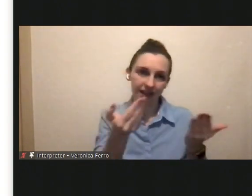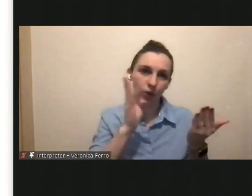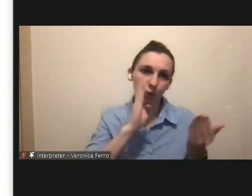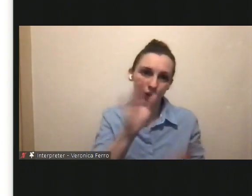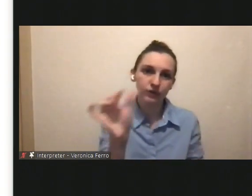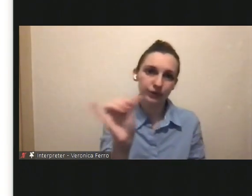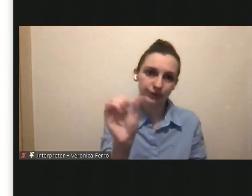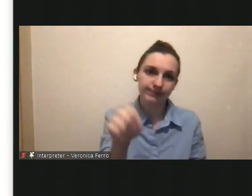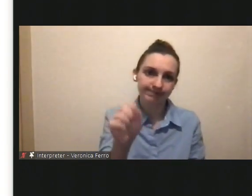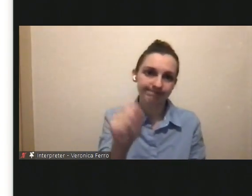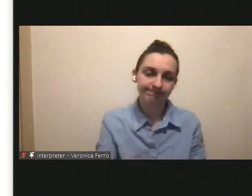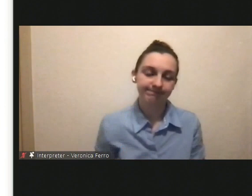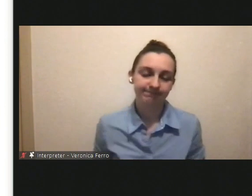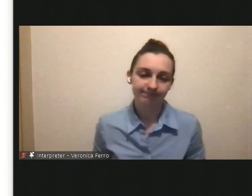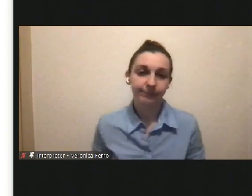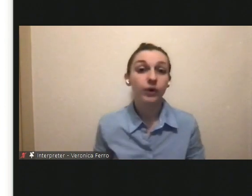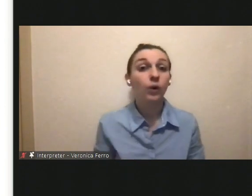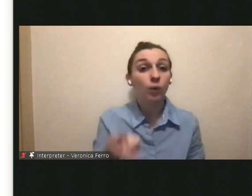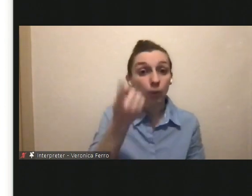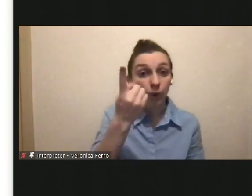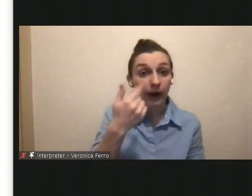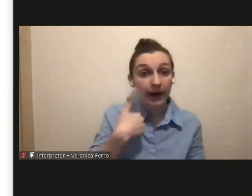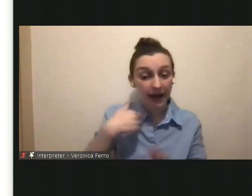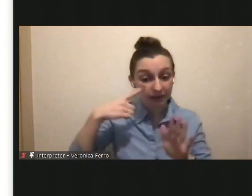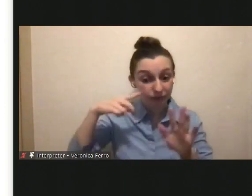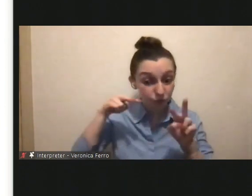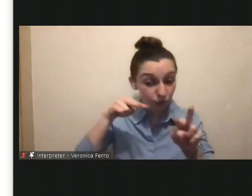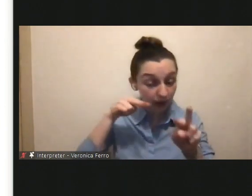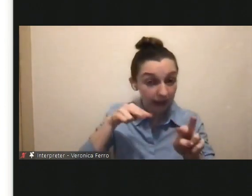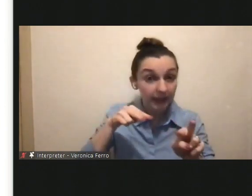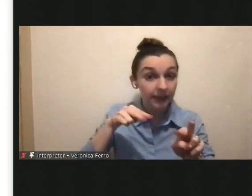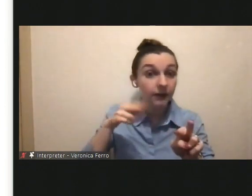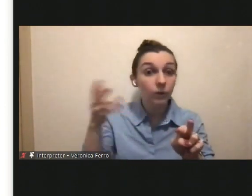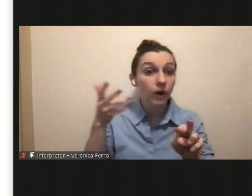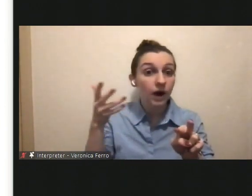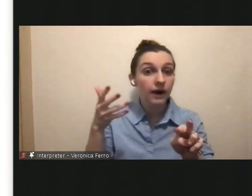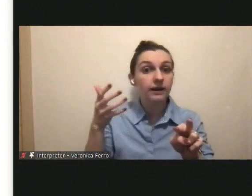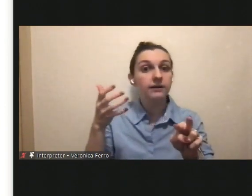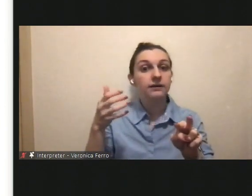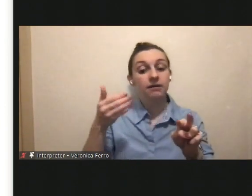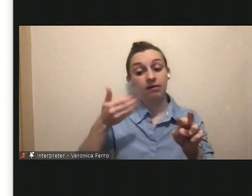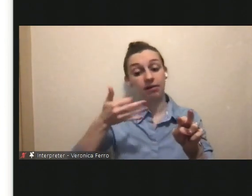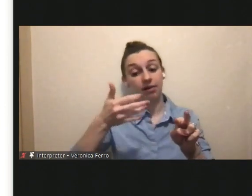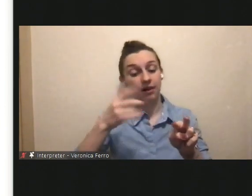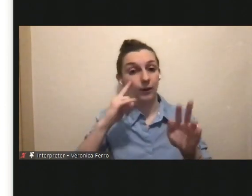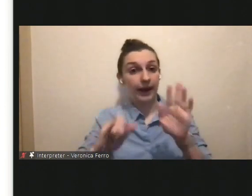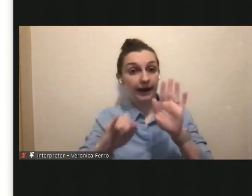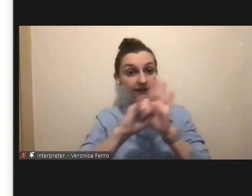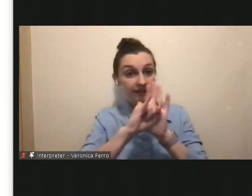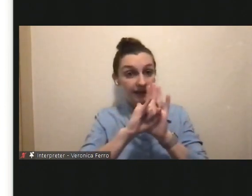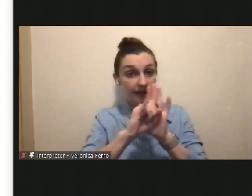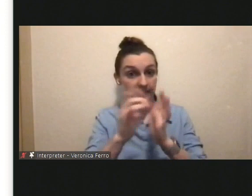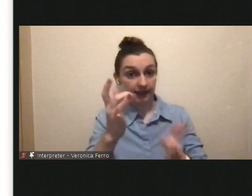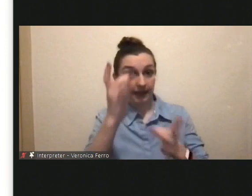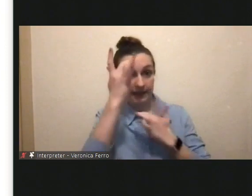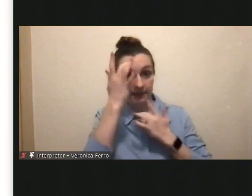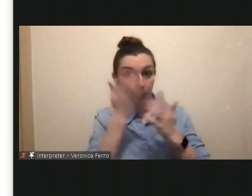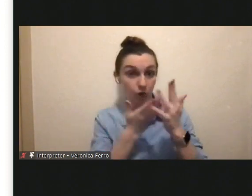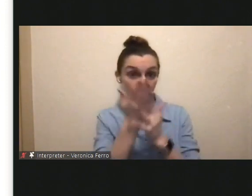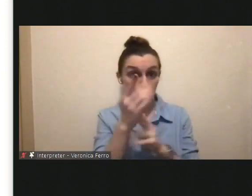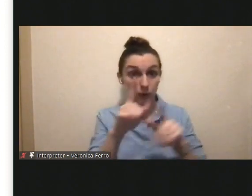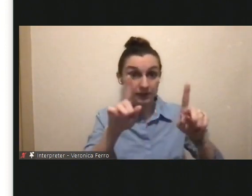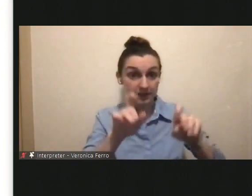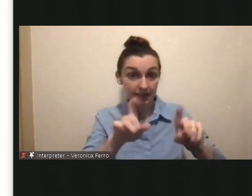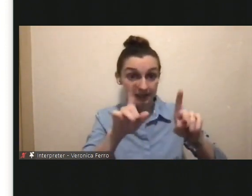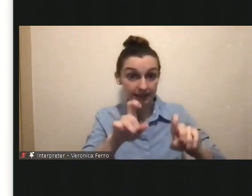things that I'm tracking closely as we identify cases through testing and we do contact tracing, looking for